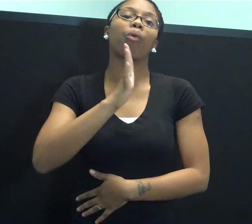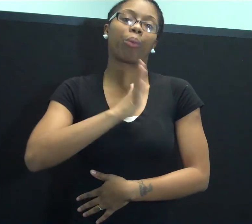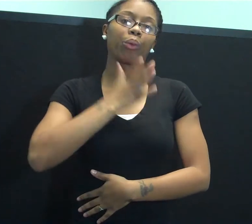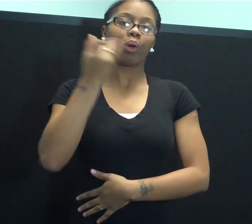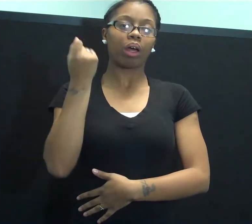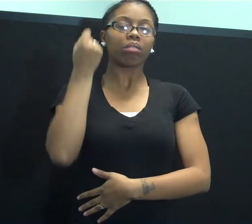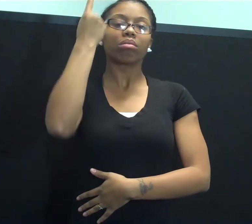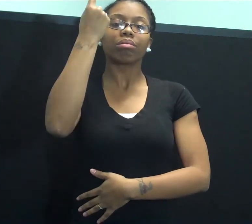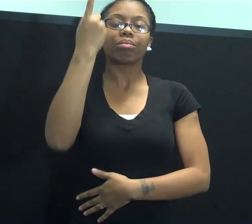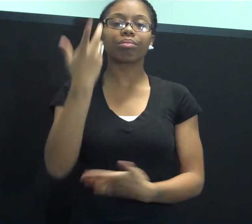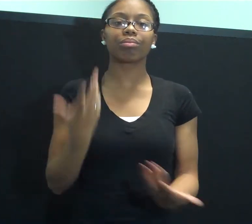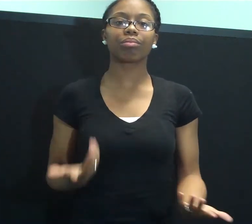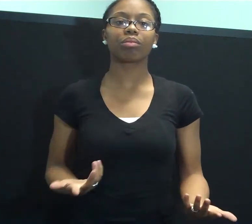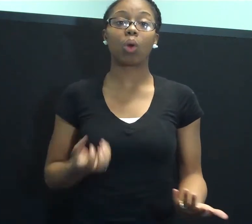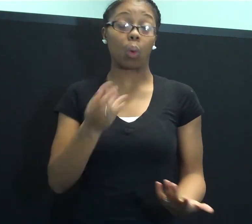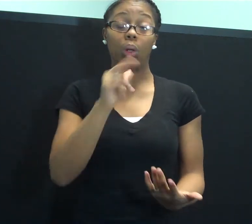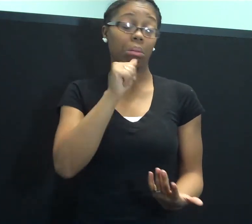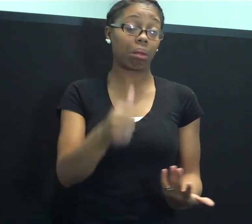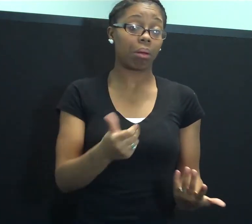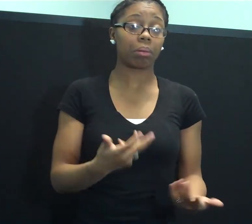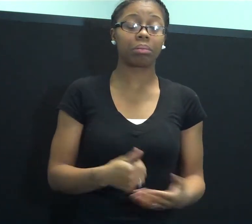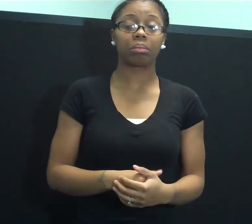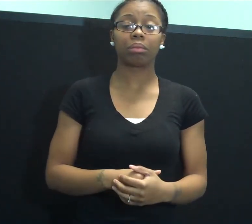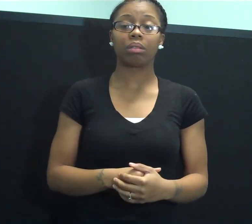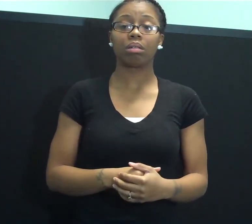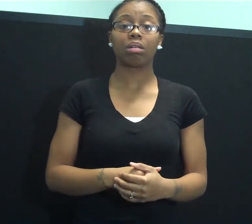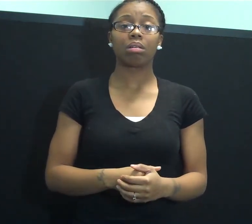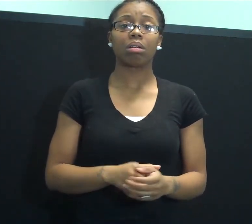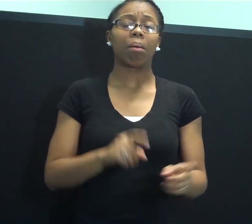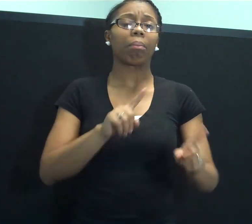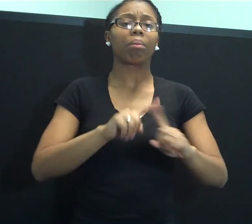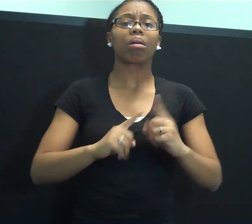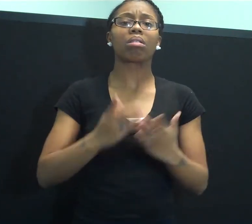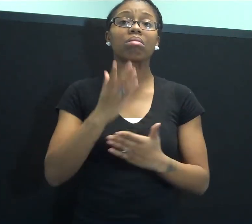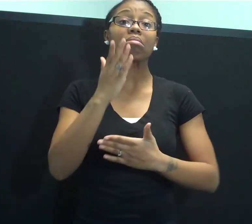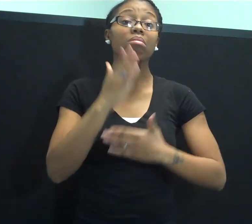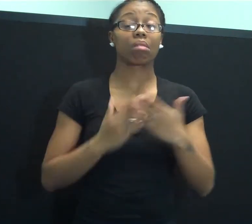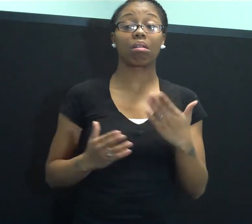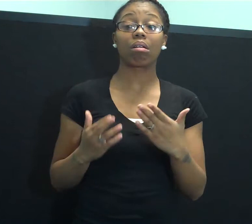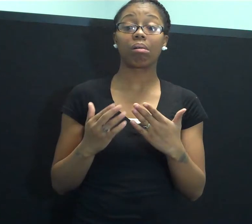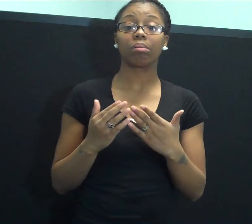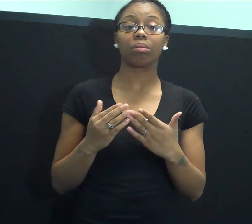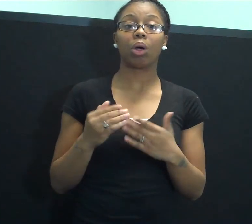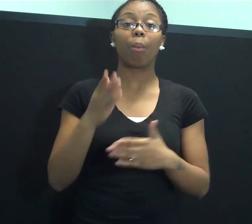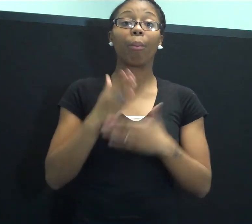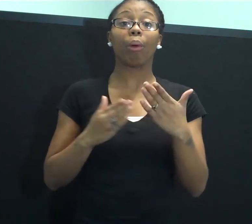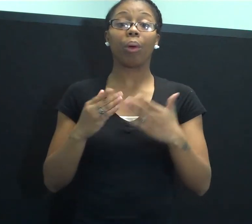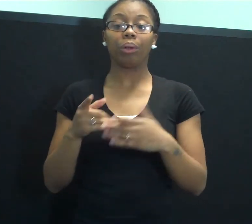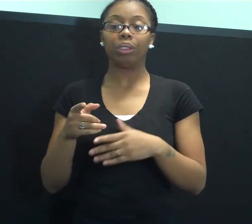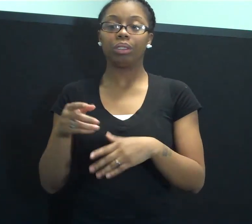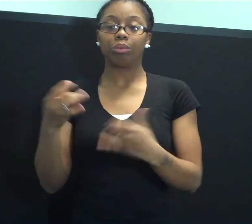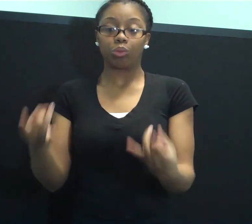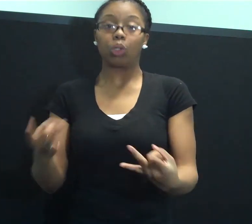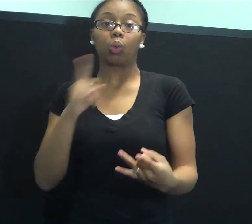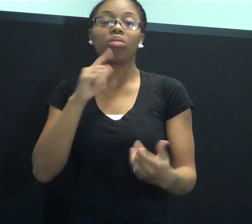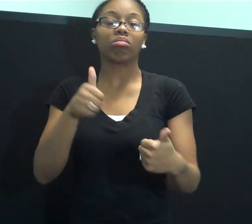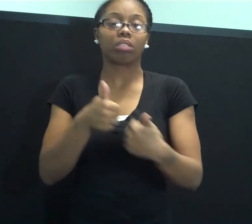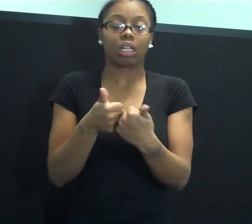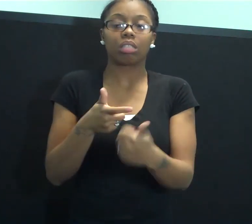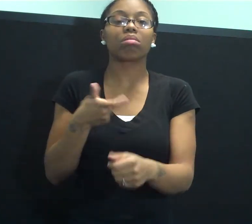not. But some aspects of Buddhism will challenge our assumptions about the nature of religion itself.